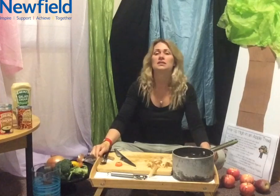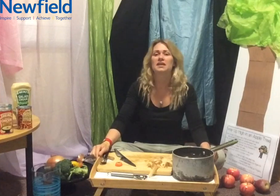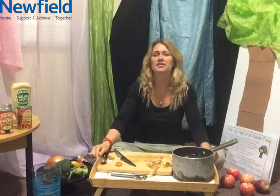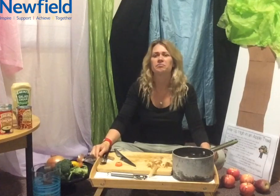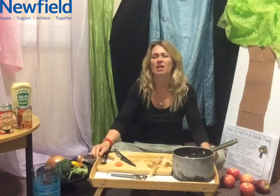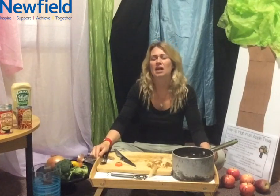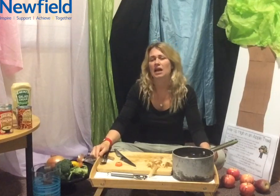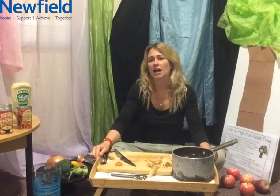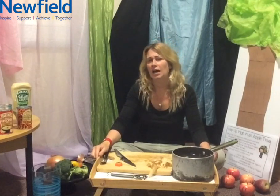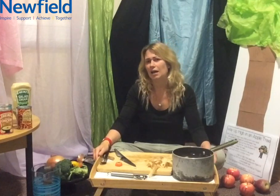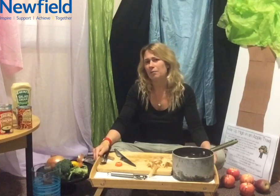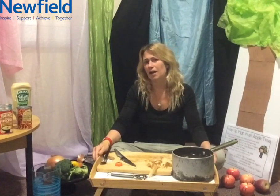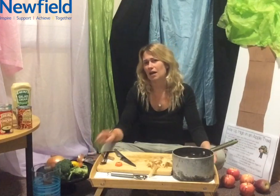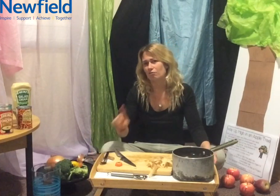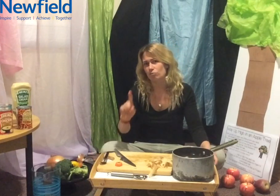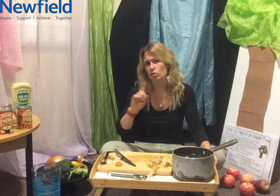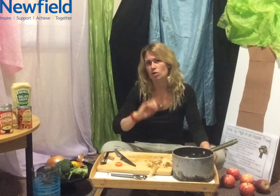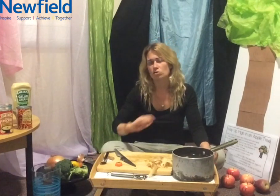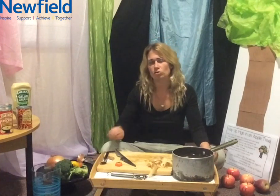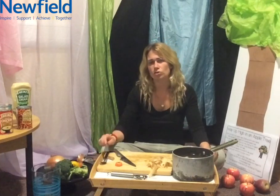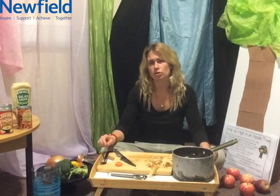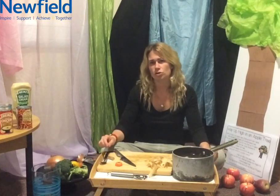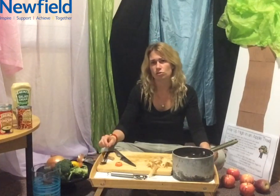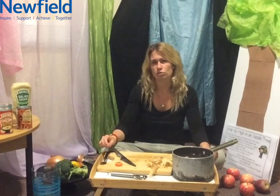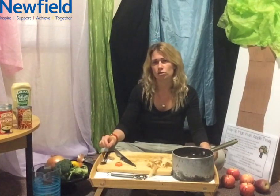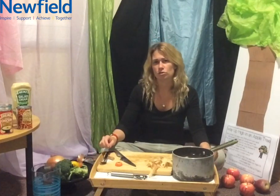said, I might have one onion you could use.